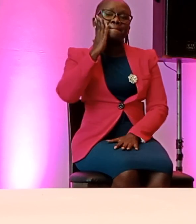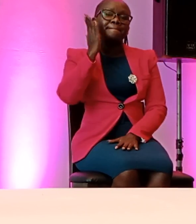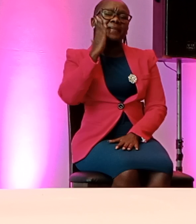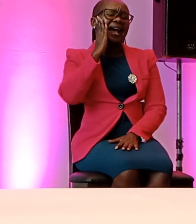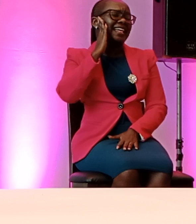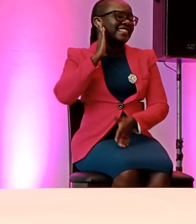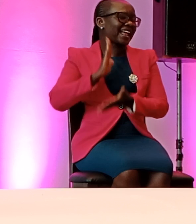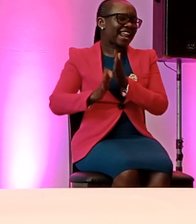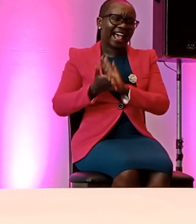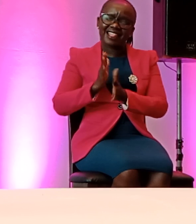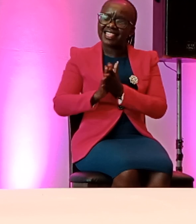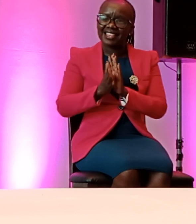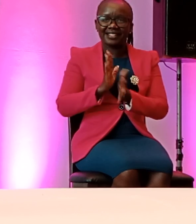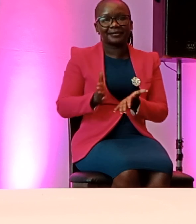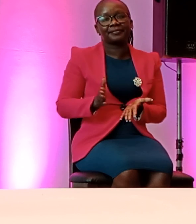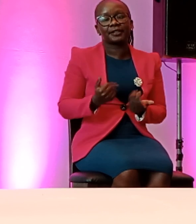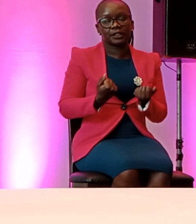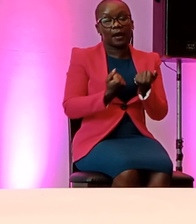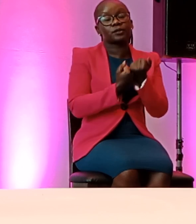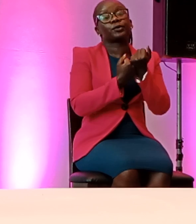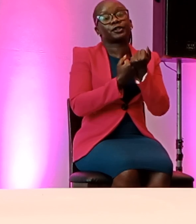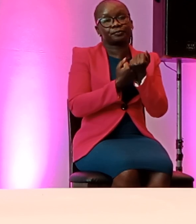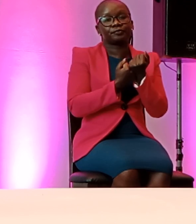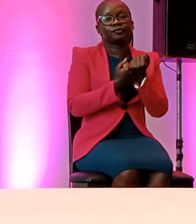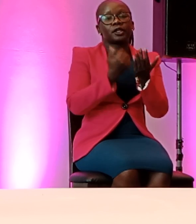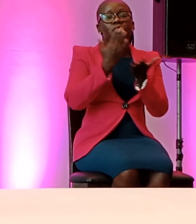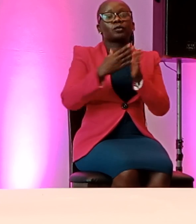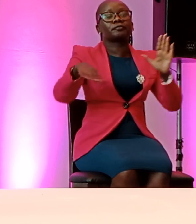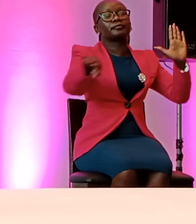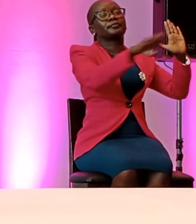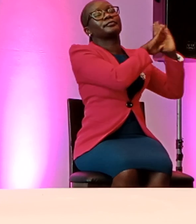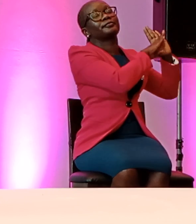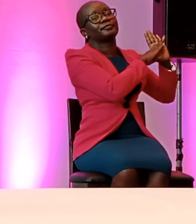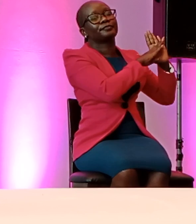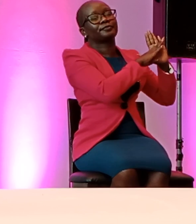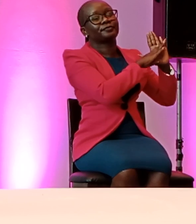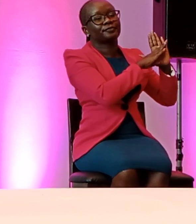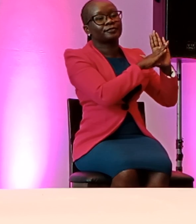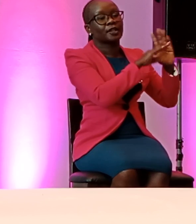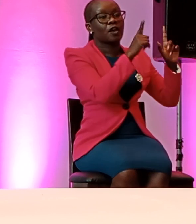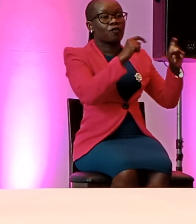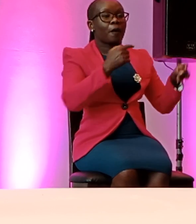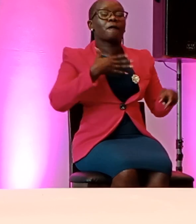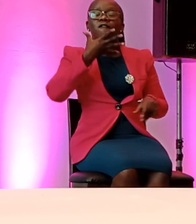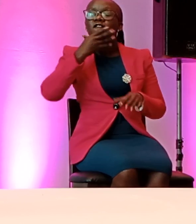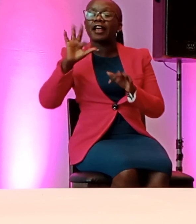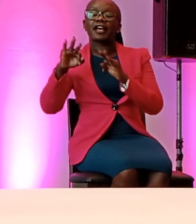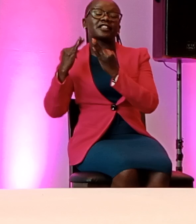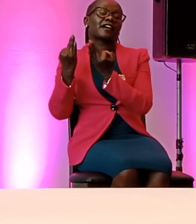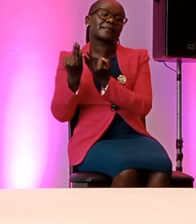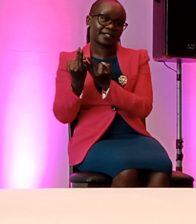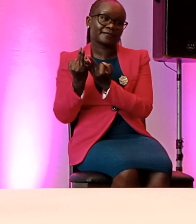was nothing like that. She was chased out of her matrimonial property.